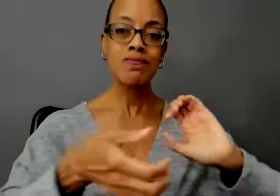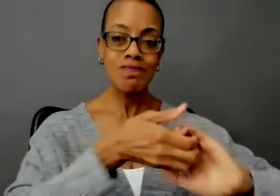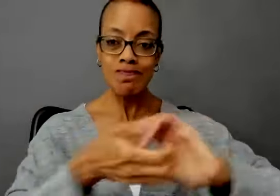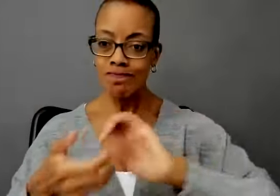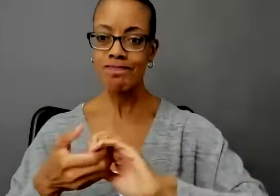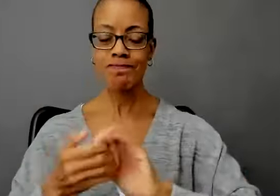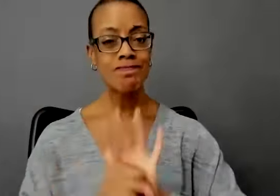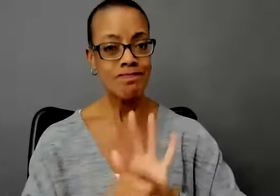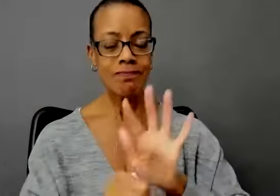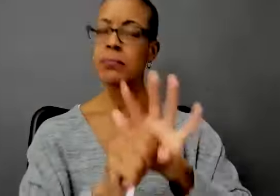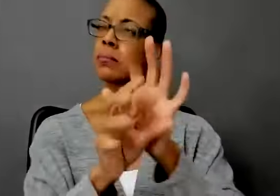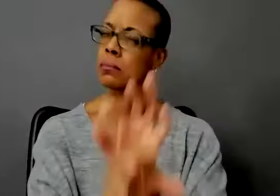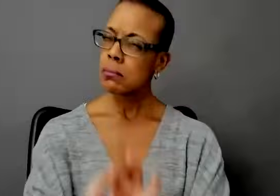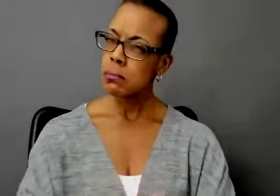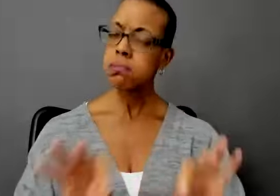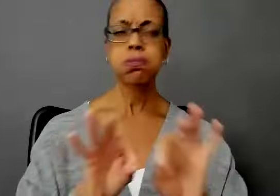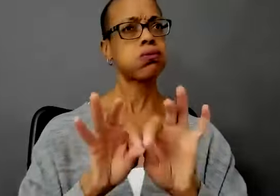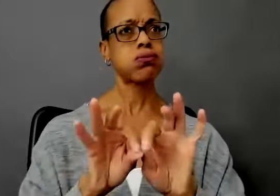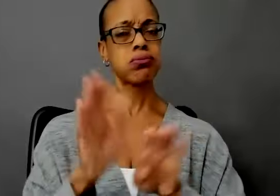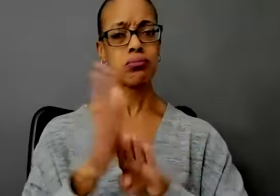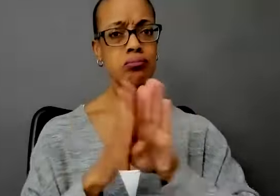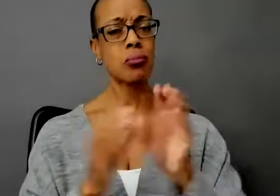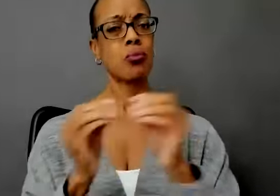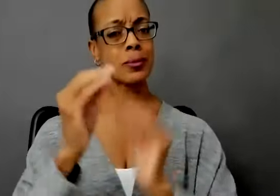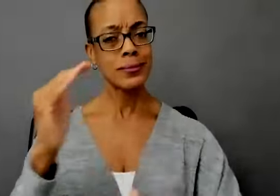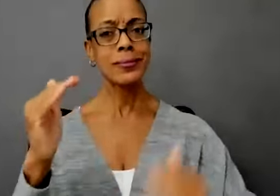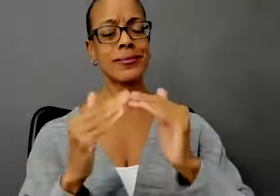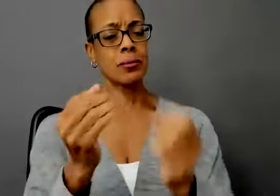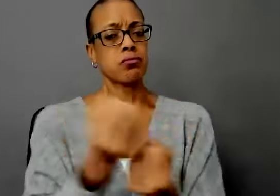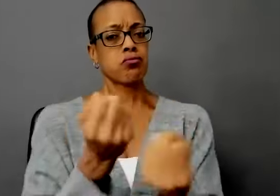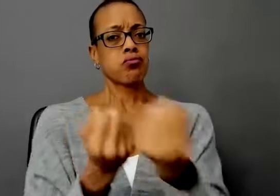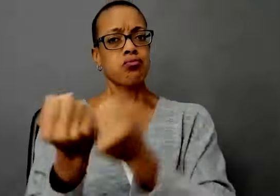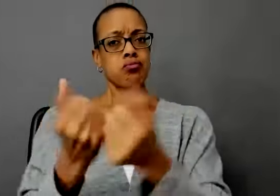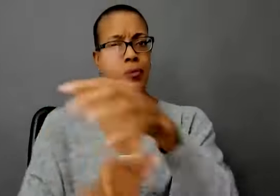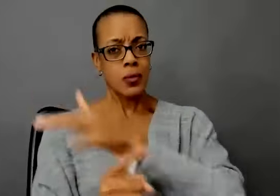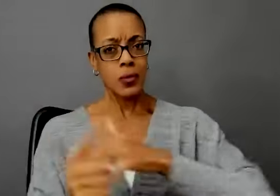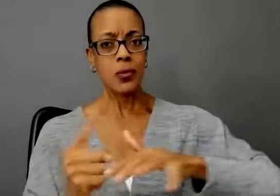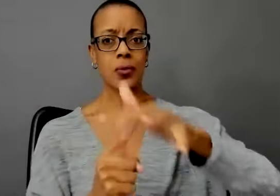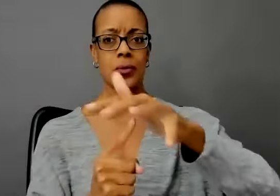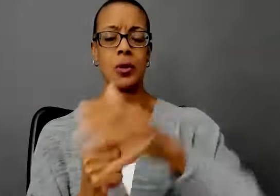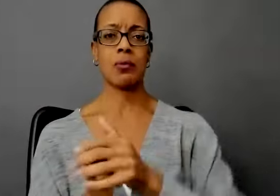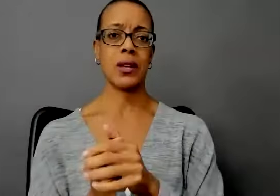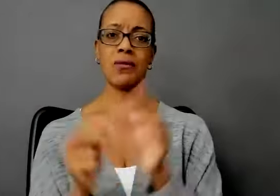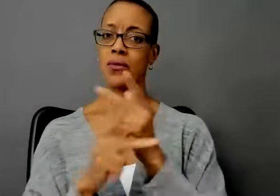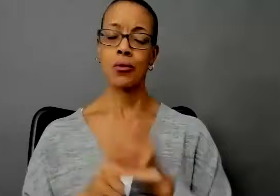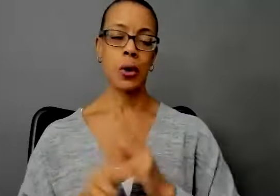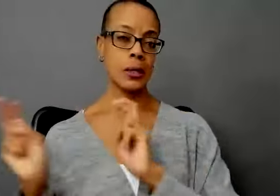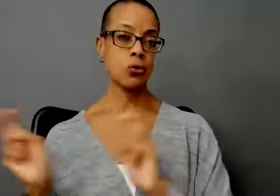are essential to creating a more equitable and supportive environment for addressing these issues. And